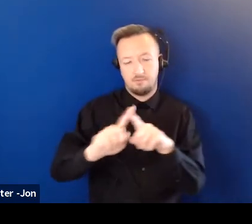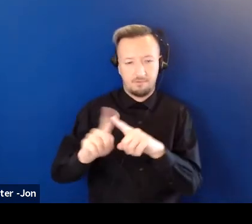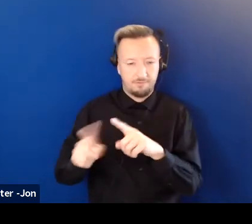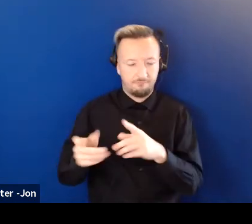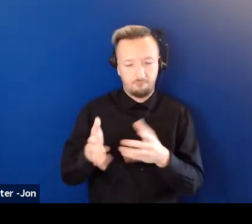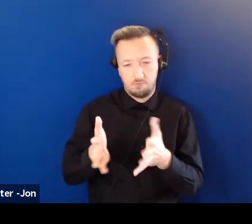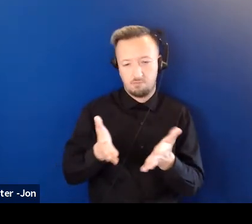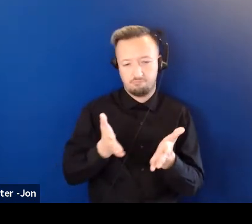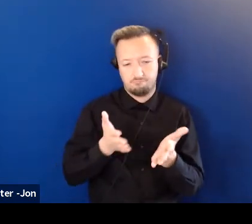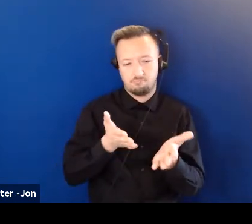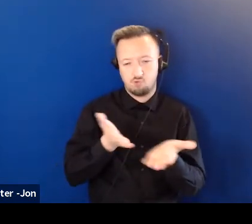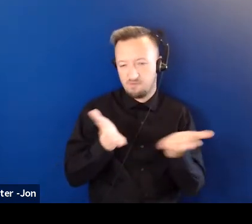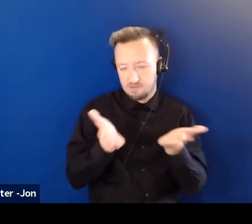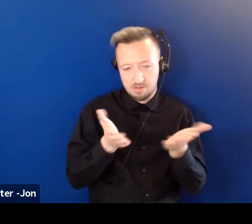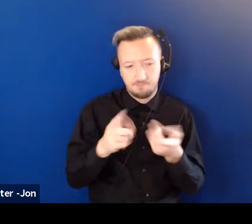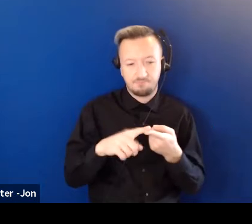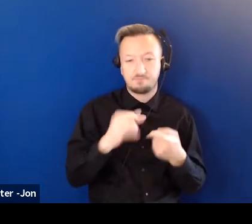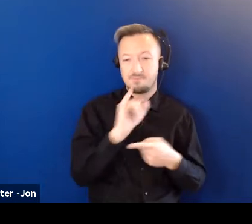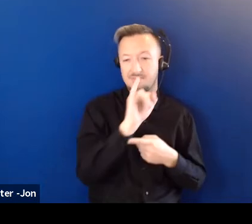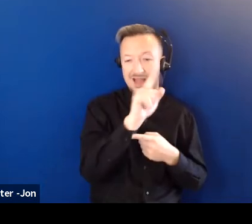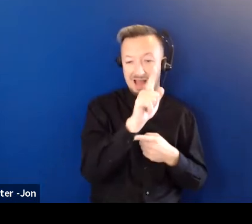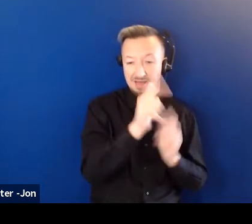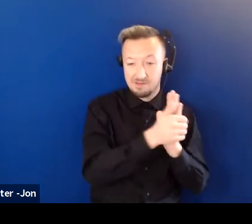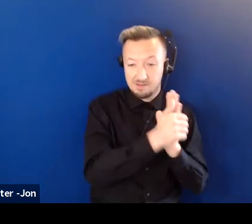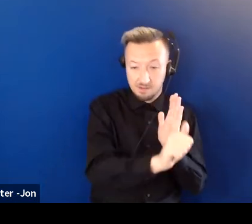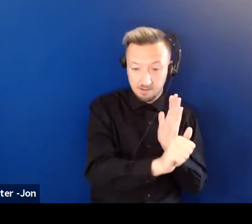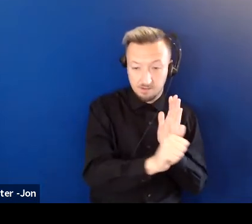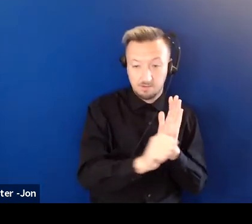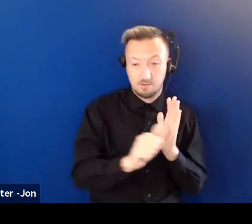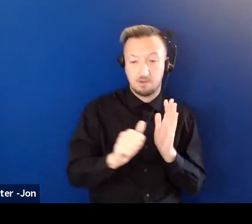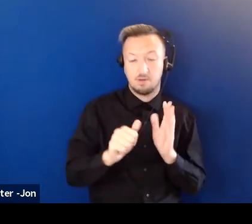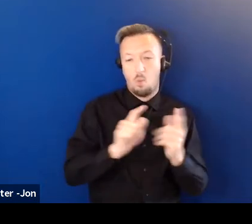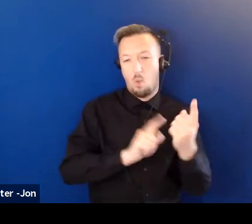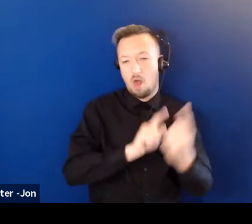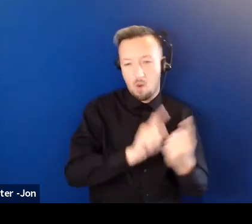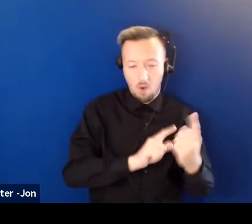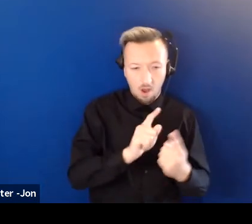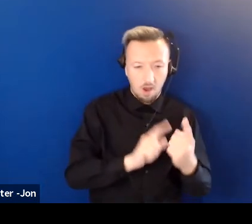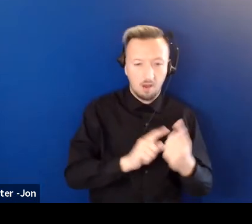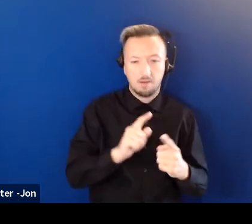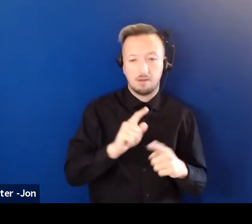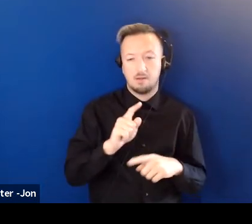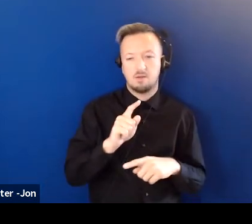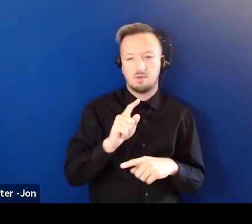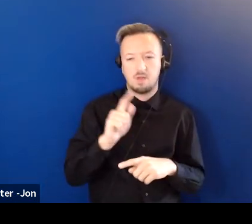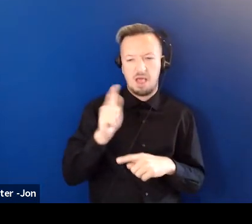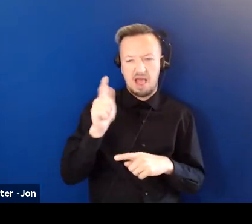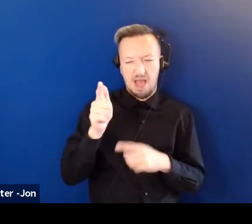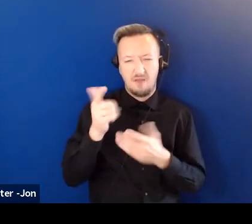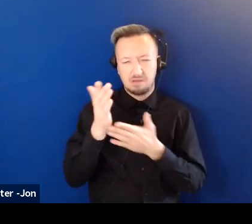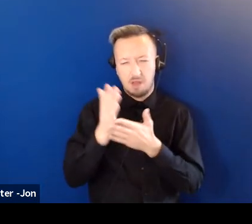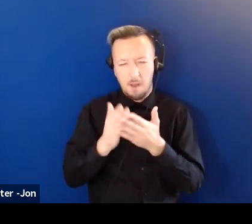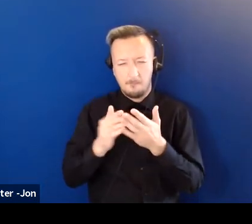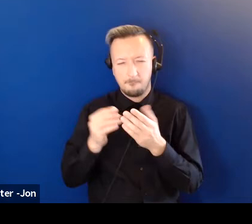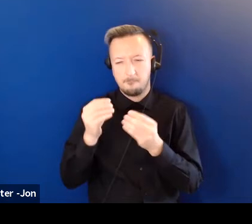Through our independent living skills, so that one-on-one, through a lot of our pre-ET services that I'll talk through in just a